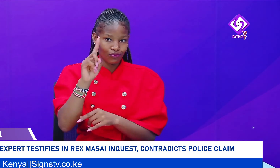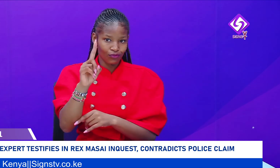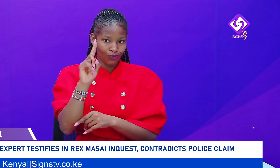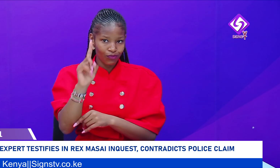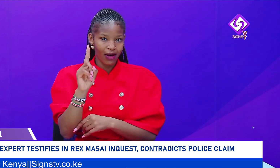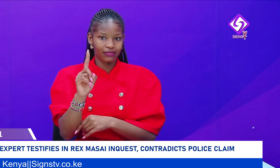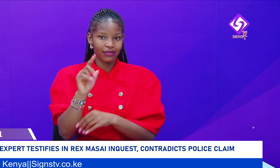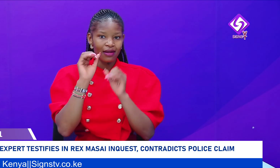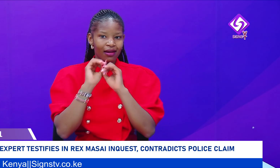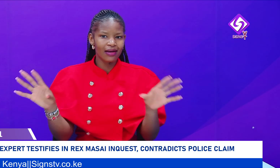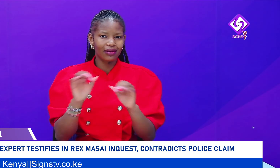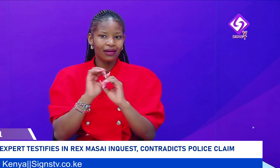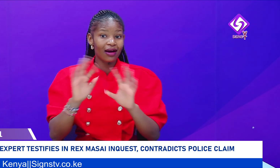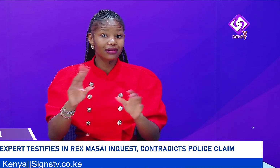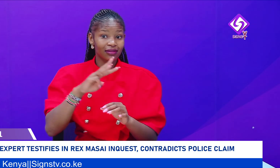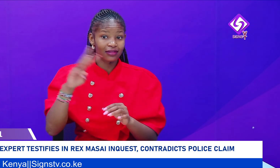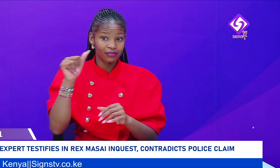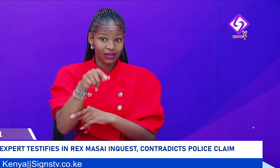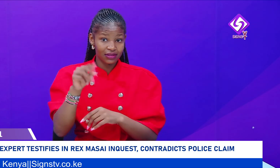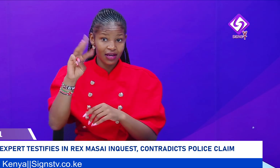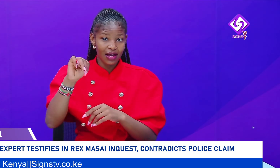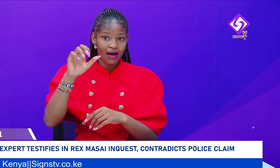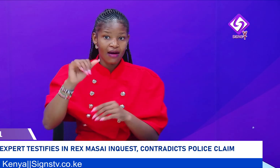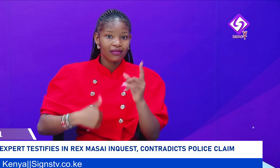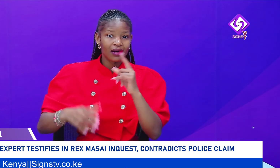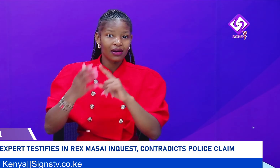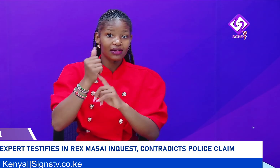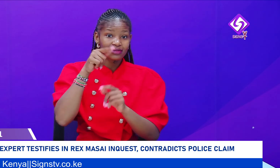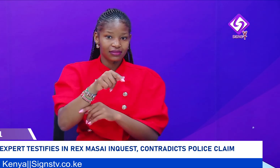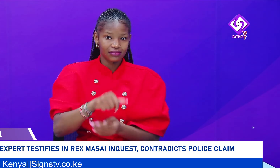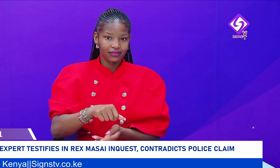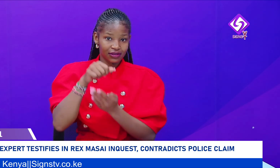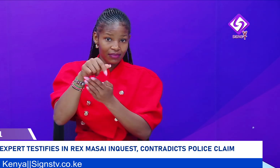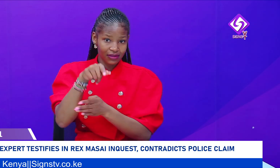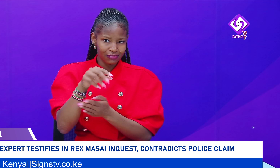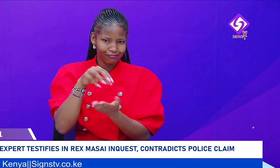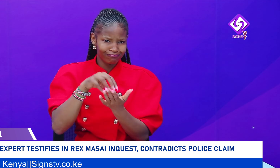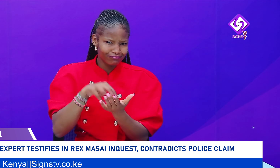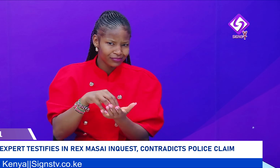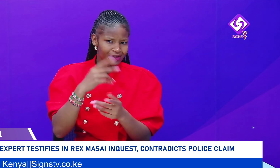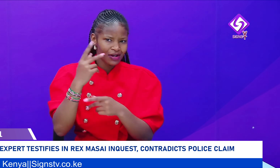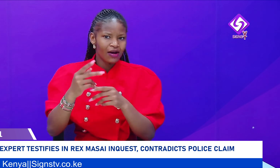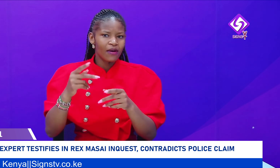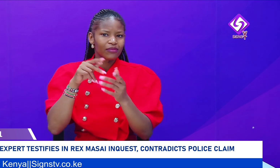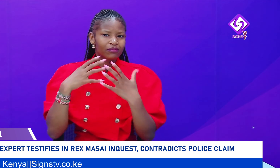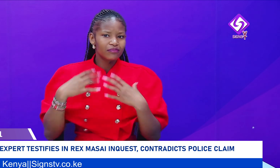them matched the bullet casing presented by the Independent Policing Oversight